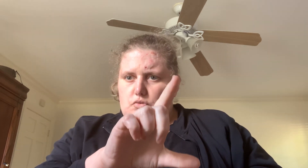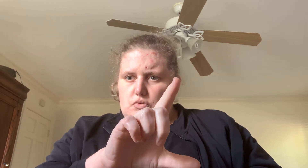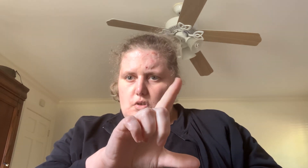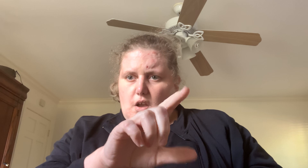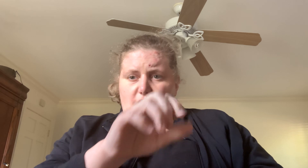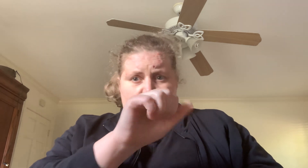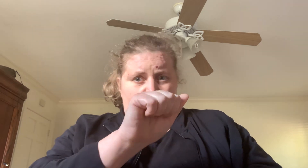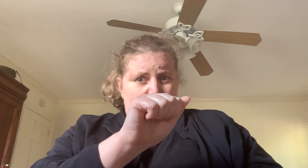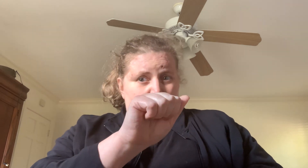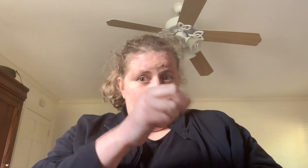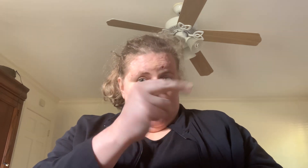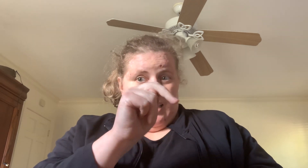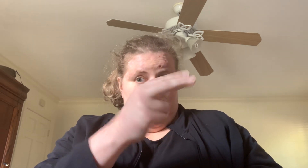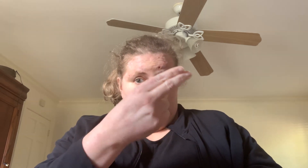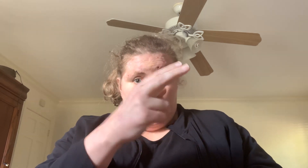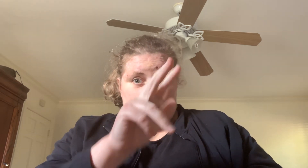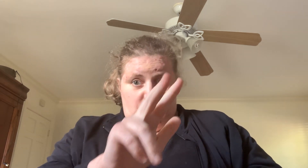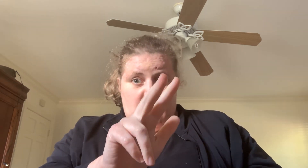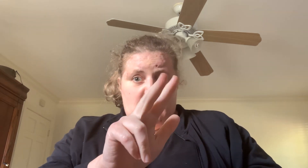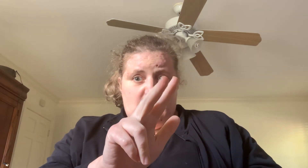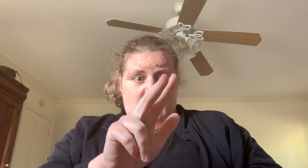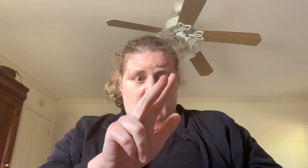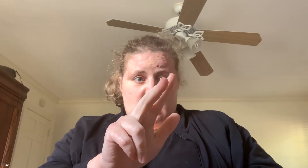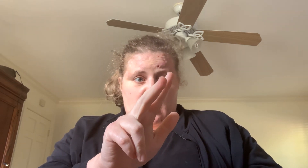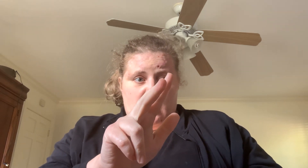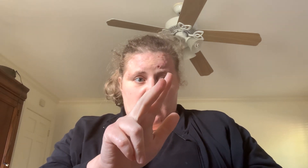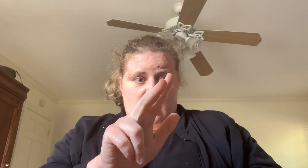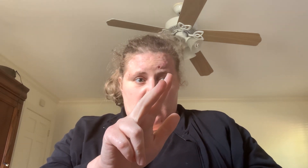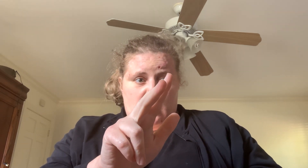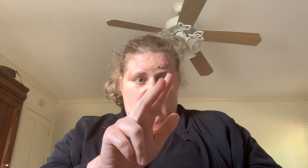now our given is 0.74 moles of ammonia.